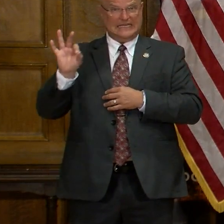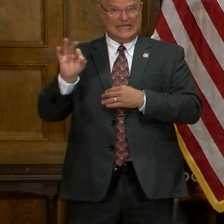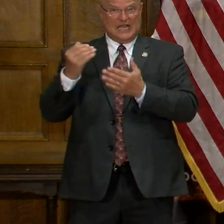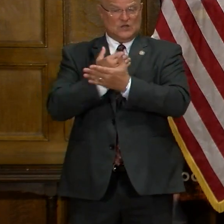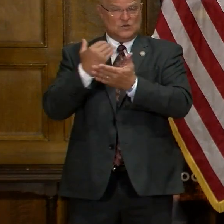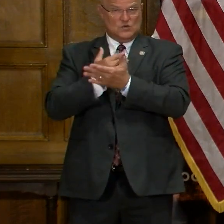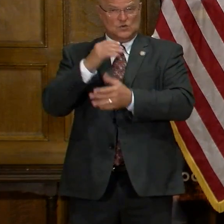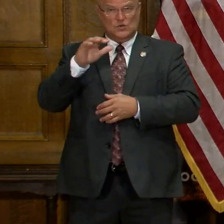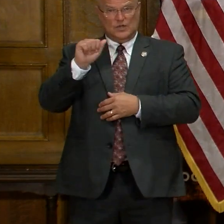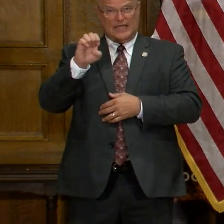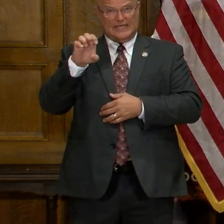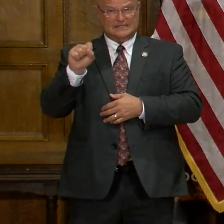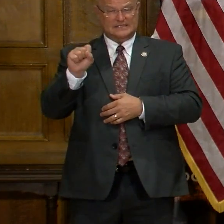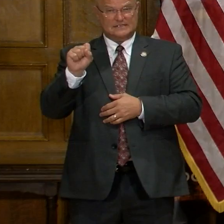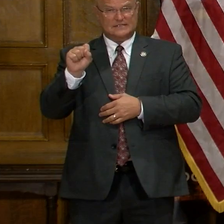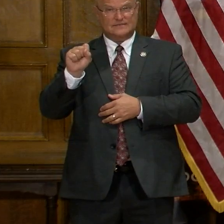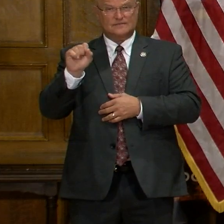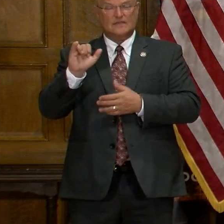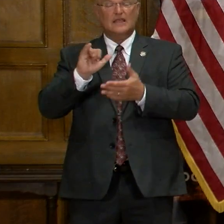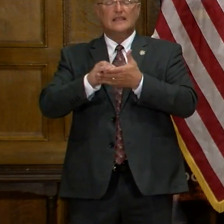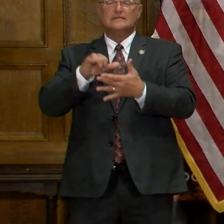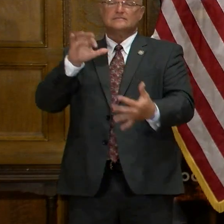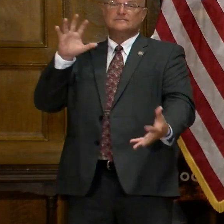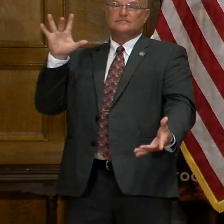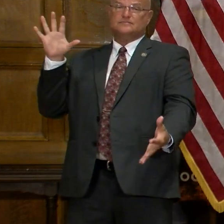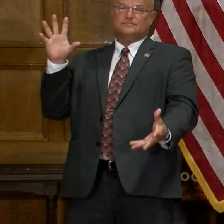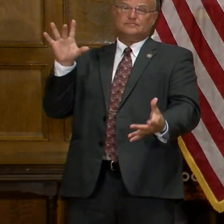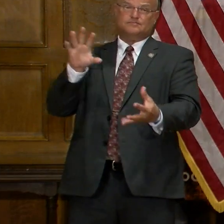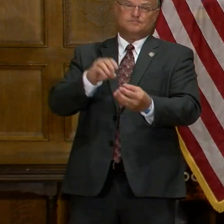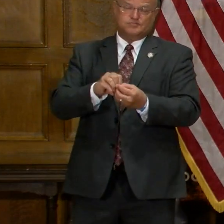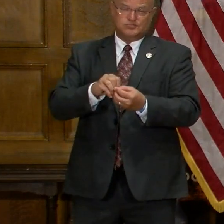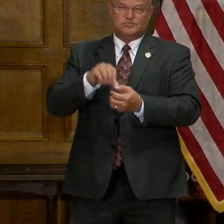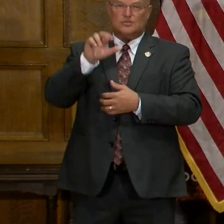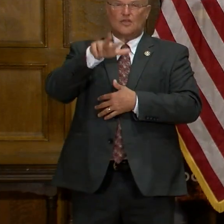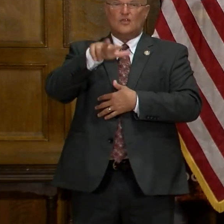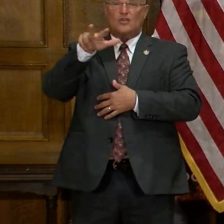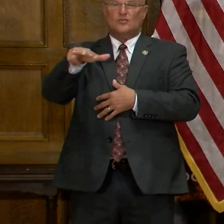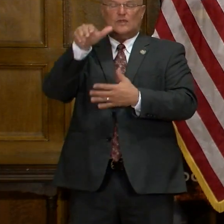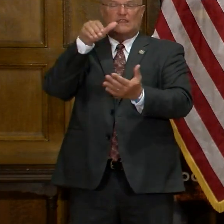699 new cases. And so that brings our total case number to